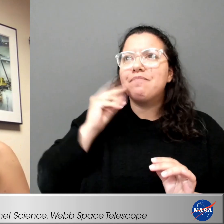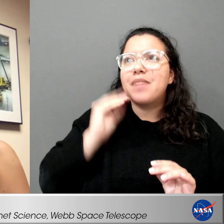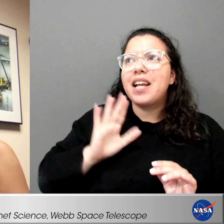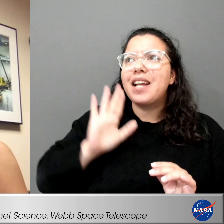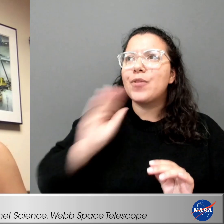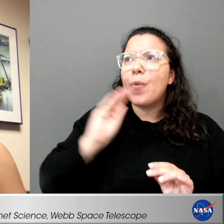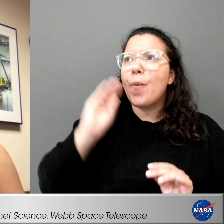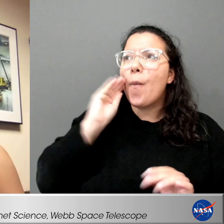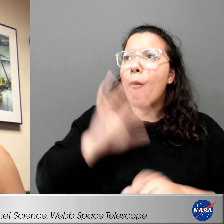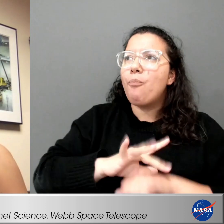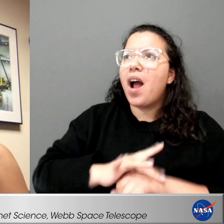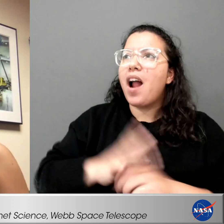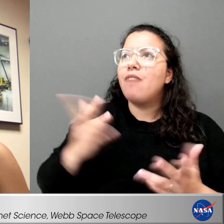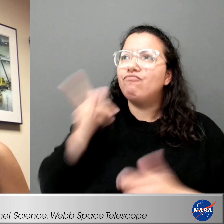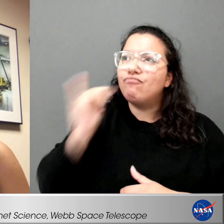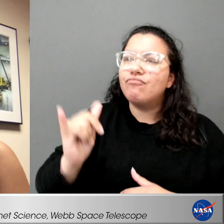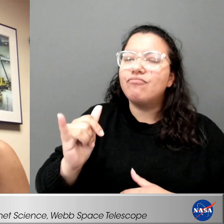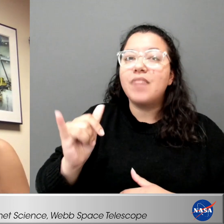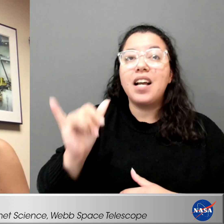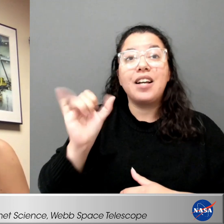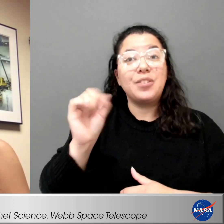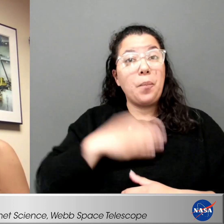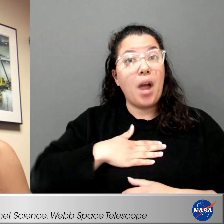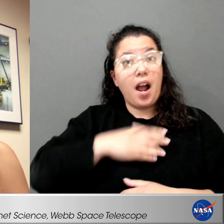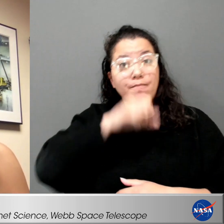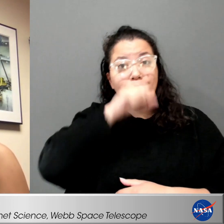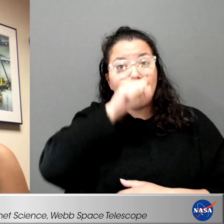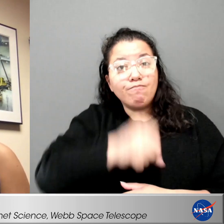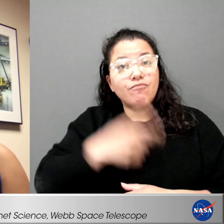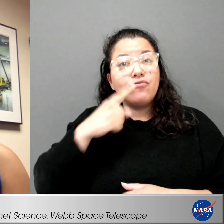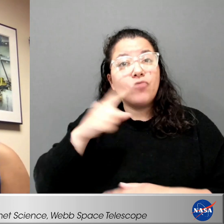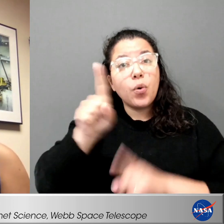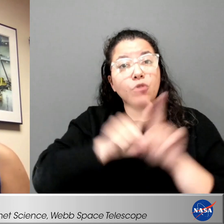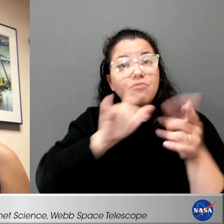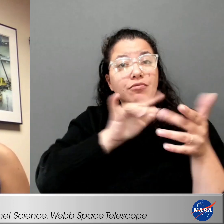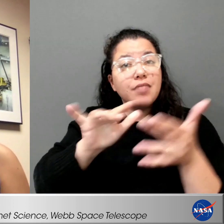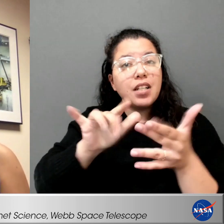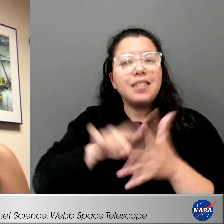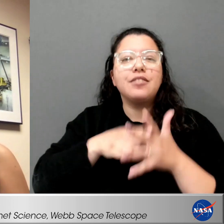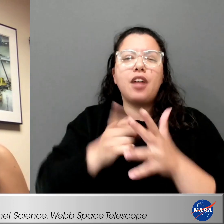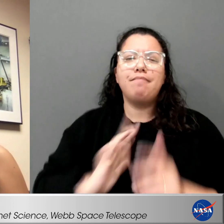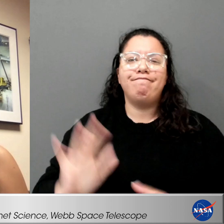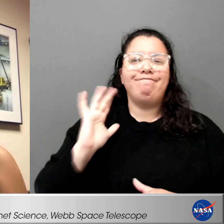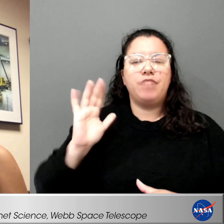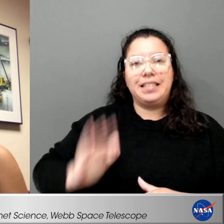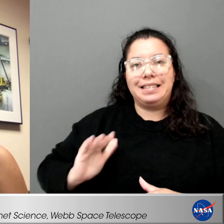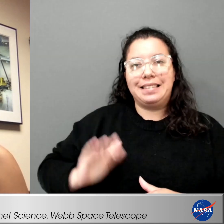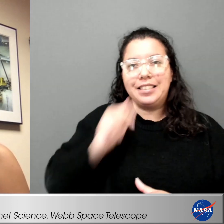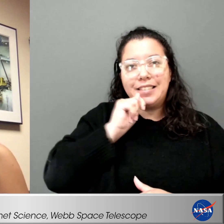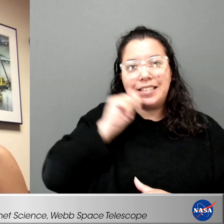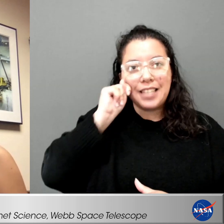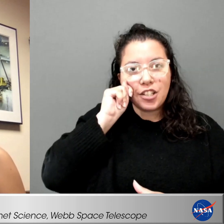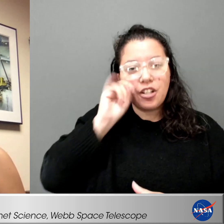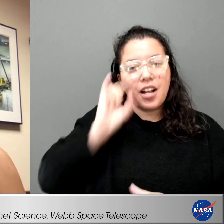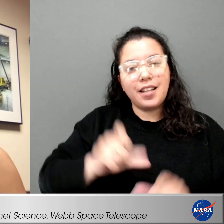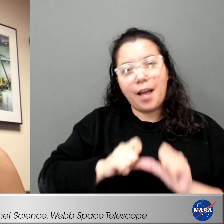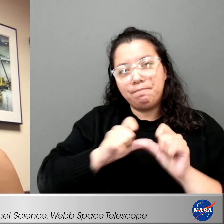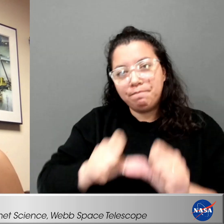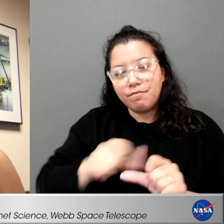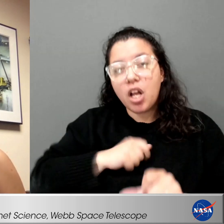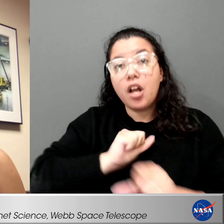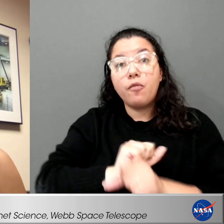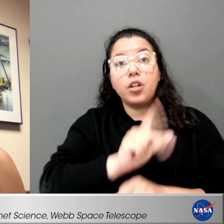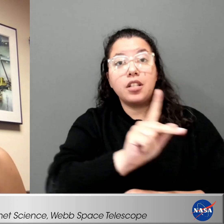honestly, my love for astronomy started back when I was a teenager, and it just moved forward here. And I've since worked on the Kepler